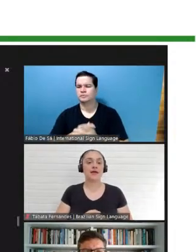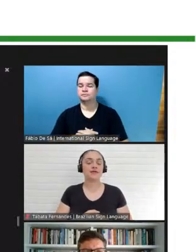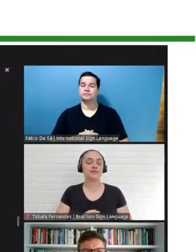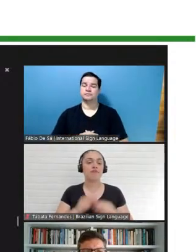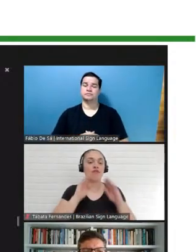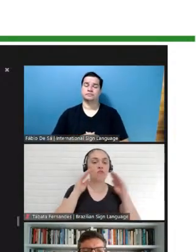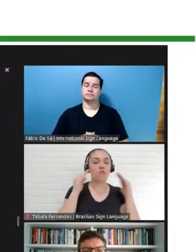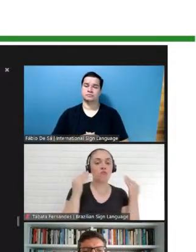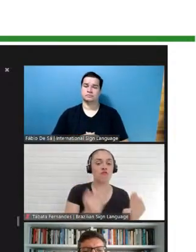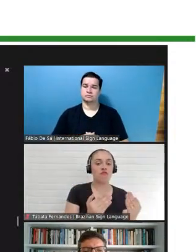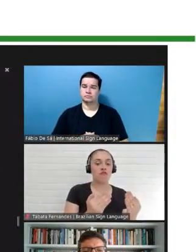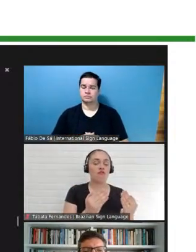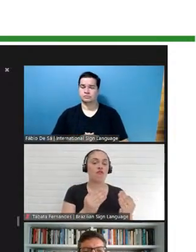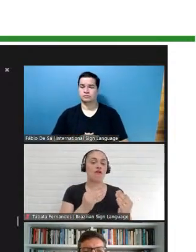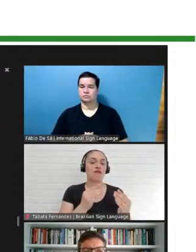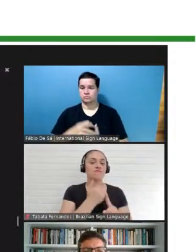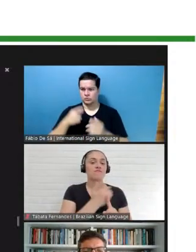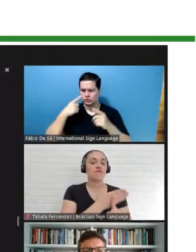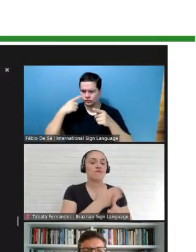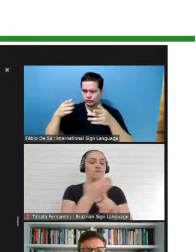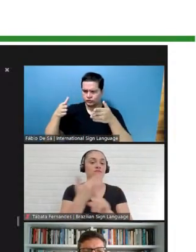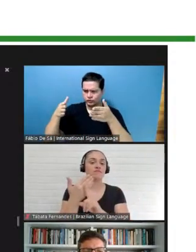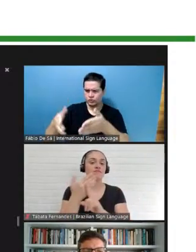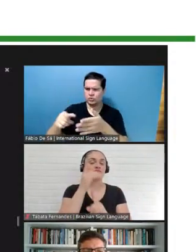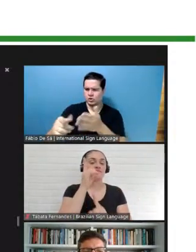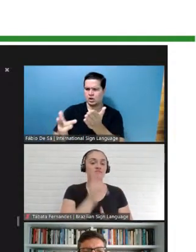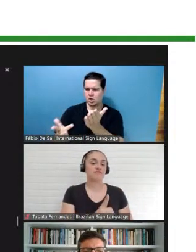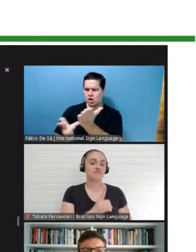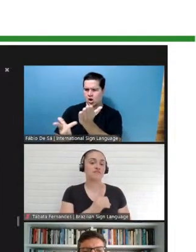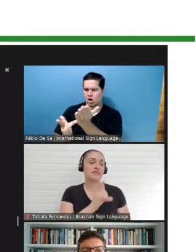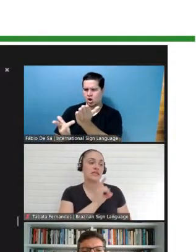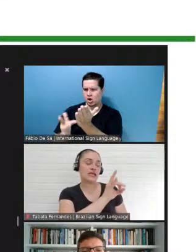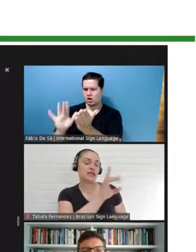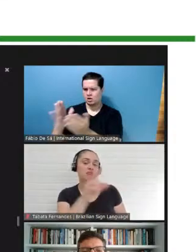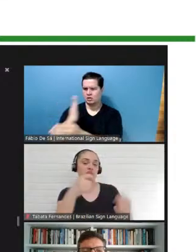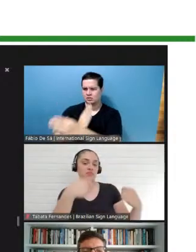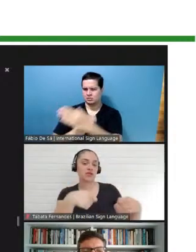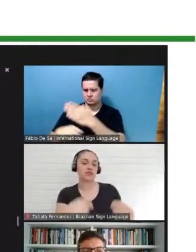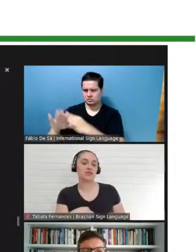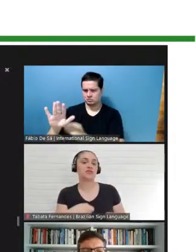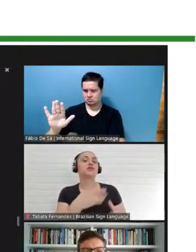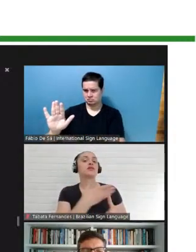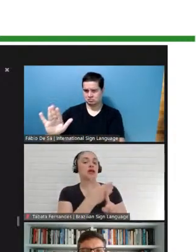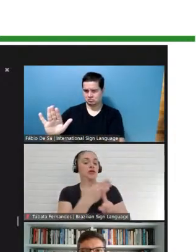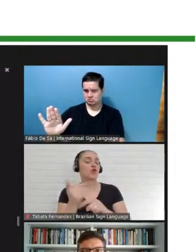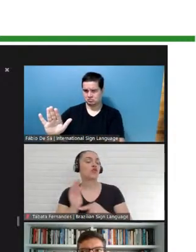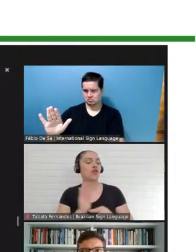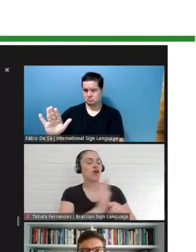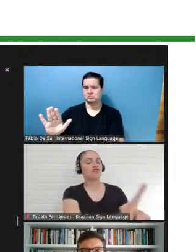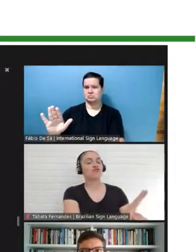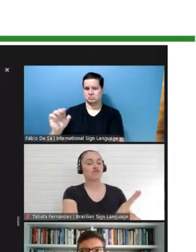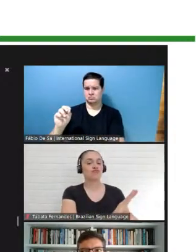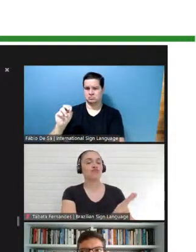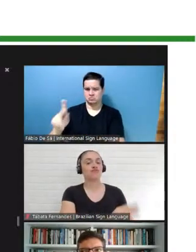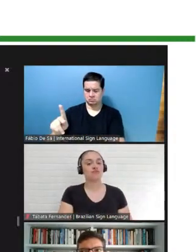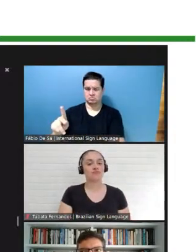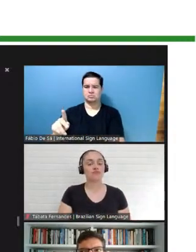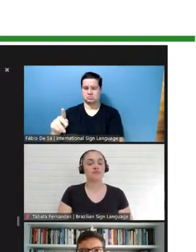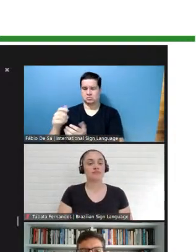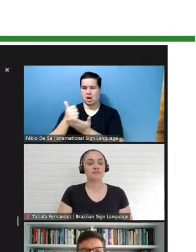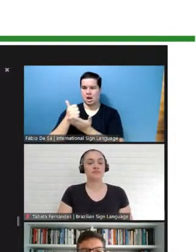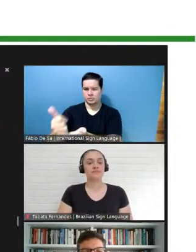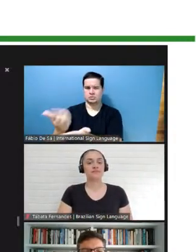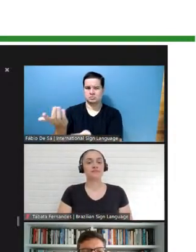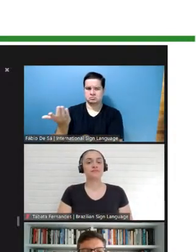be very specific to a particular need. So when we're looking at low-tech in the classroom, things